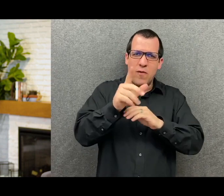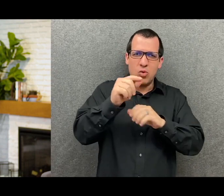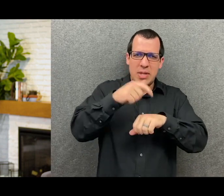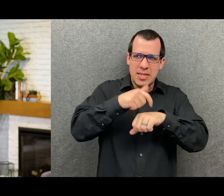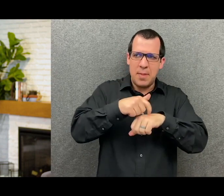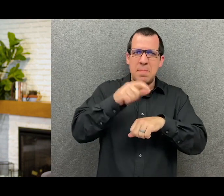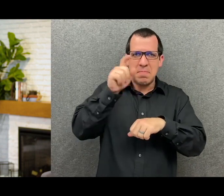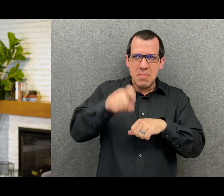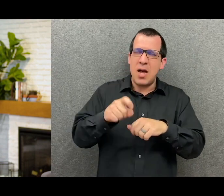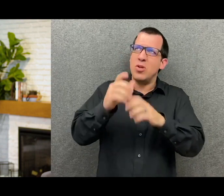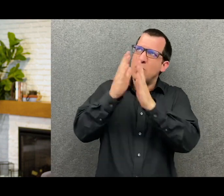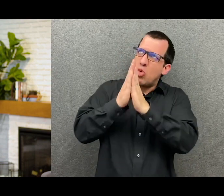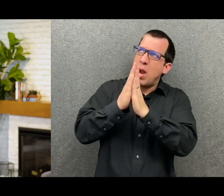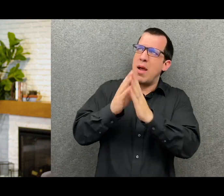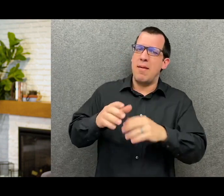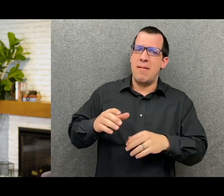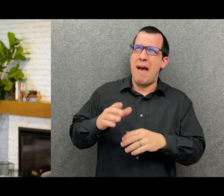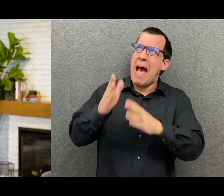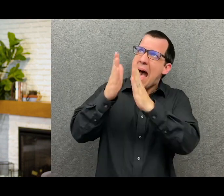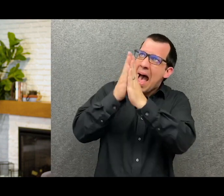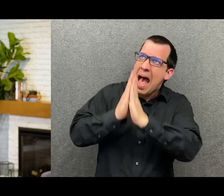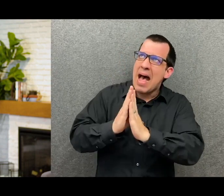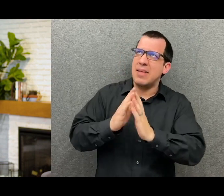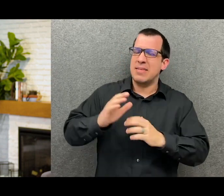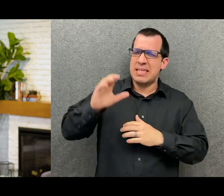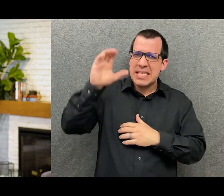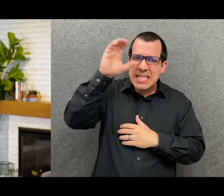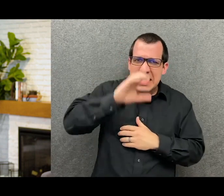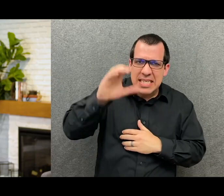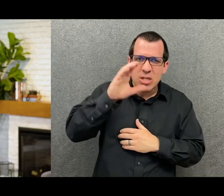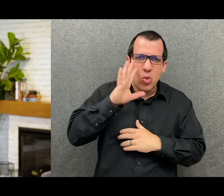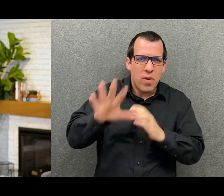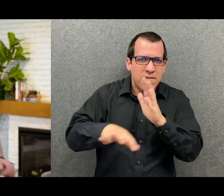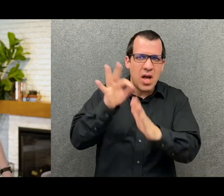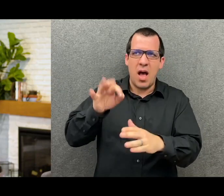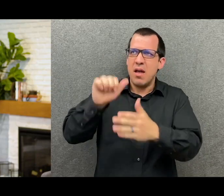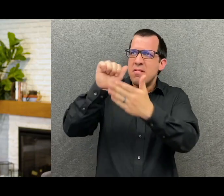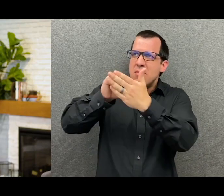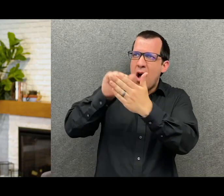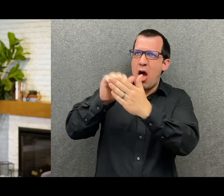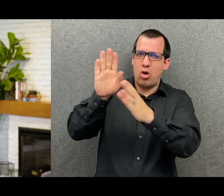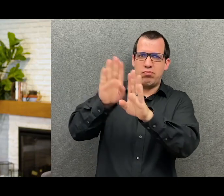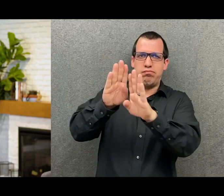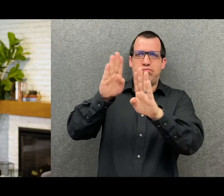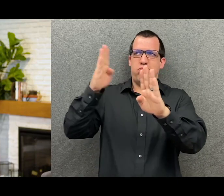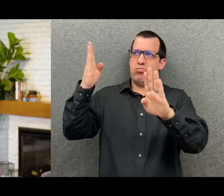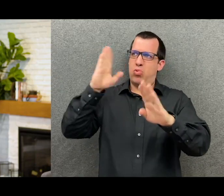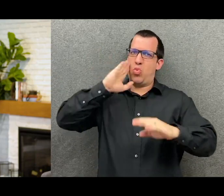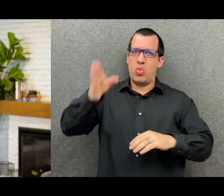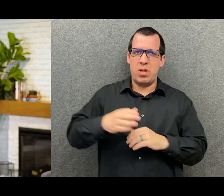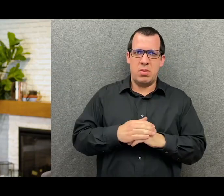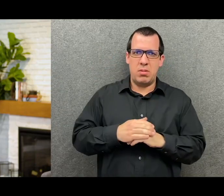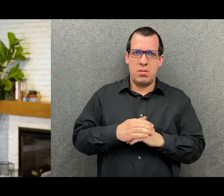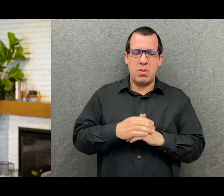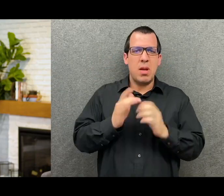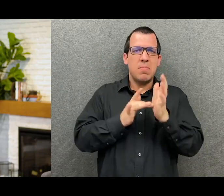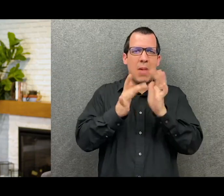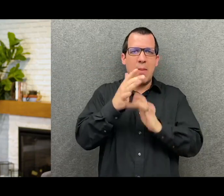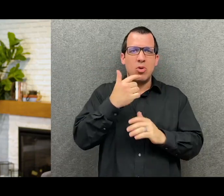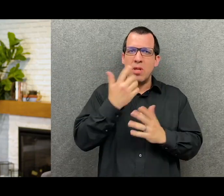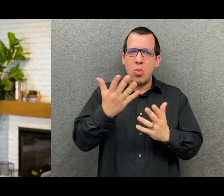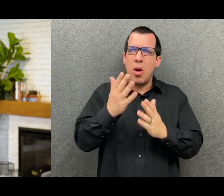ask. Ask and it shall be given. Seek and you'll find. Knock and the door will be open. The Bible says, Jesus